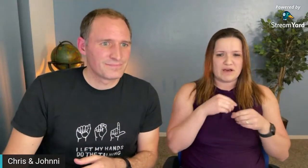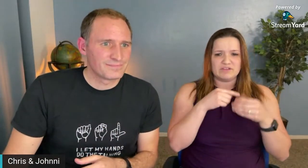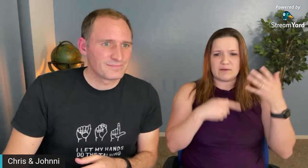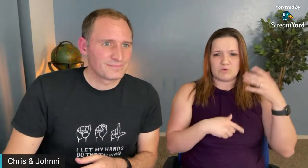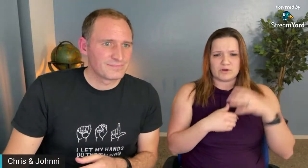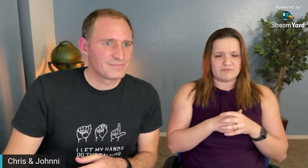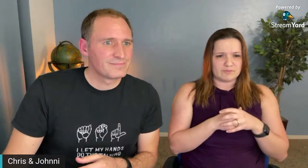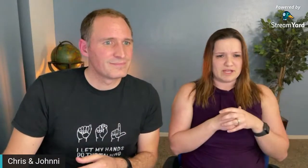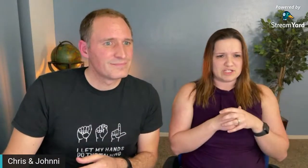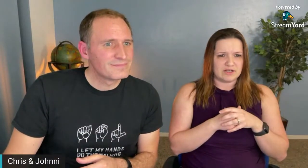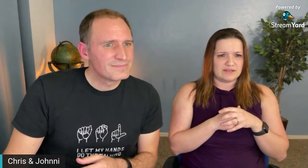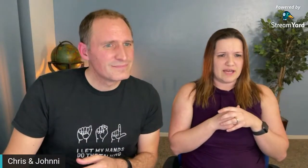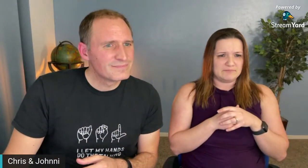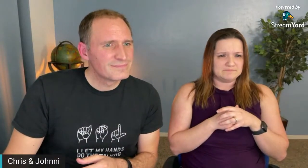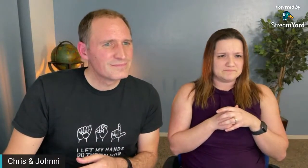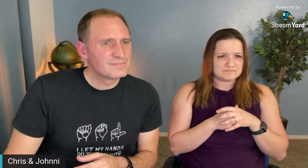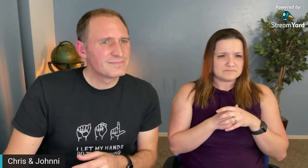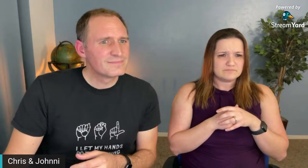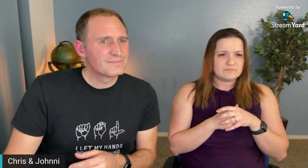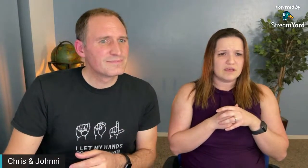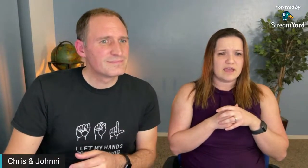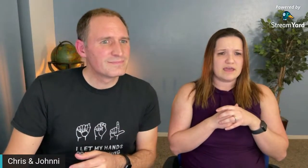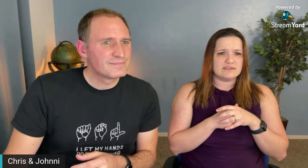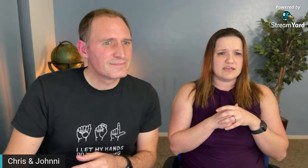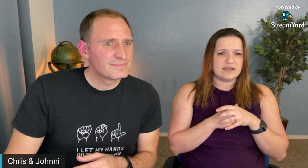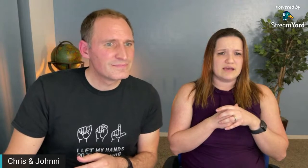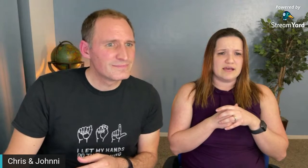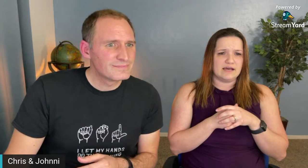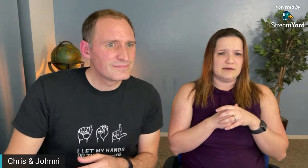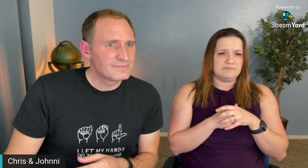have a lot more information on that. And then,